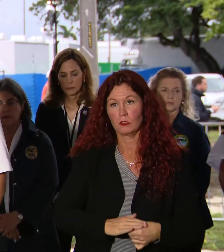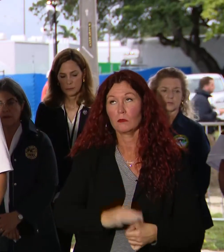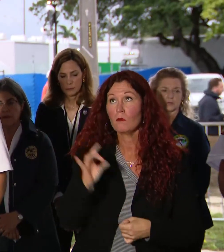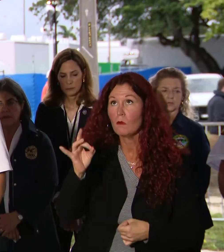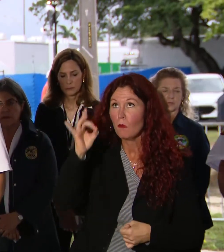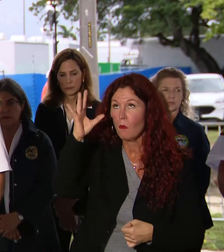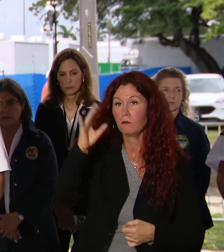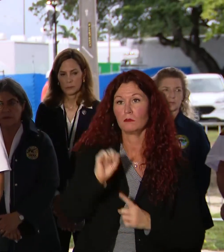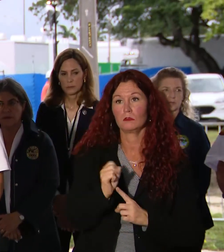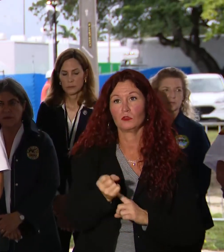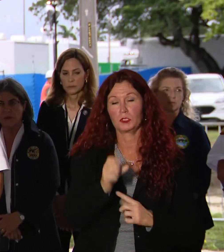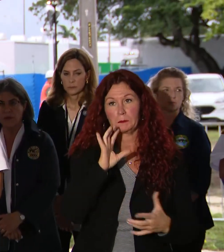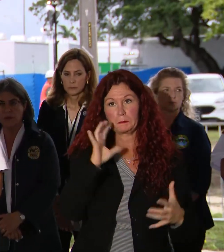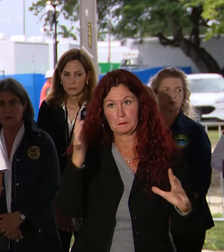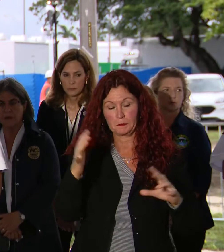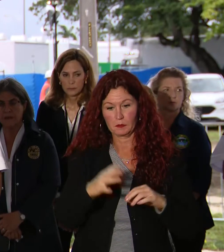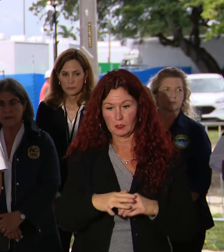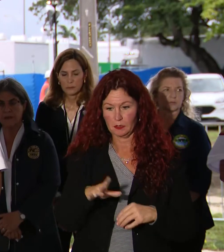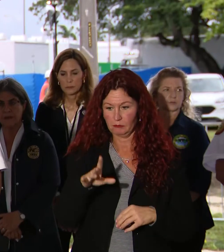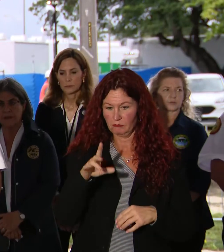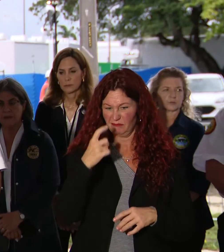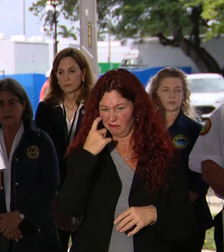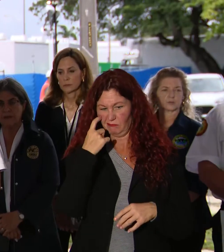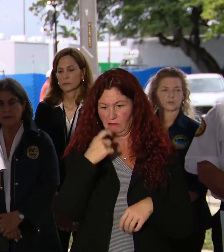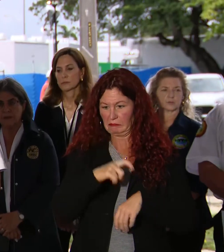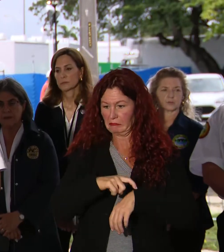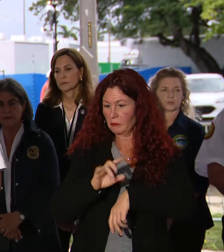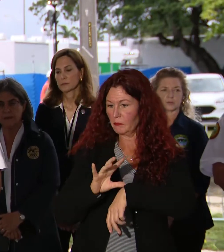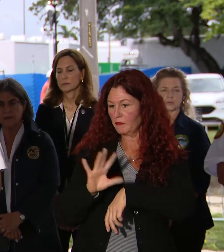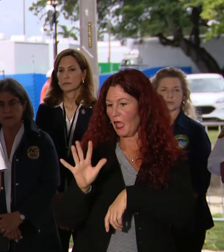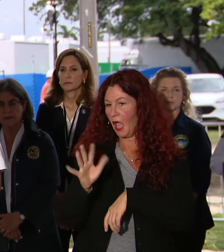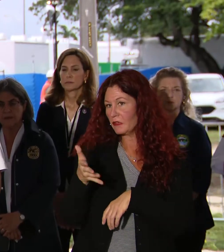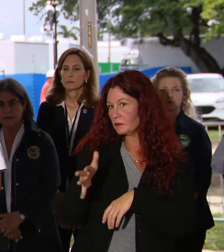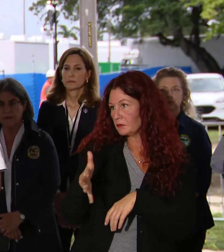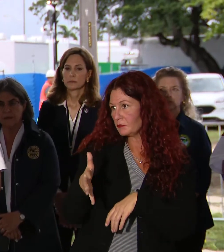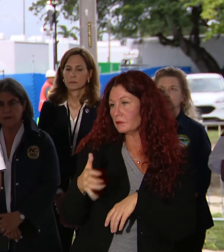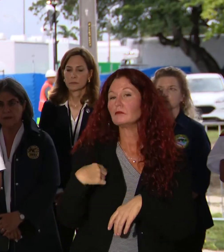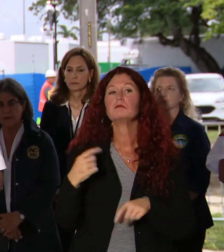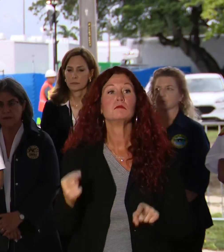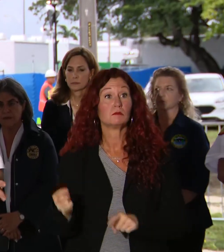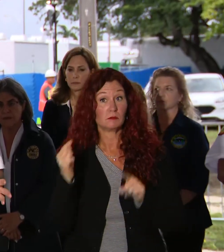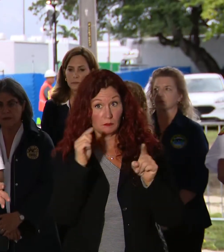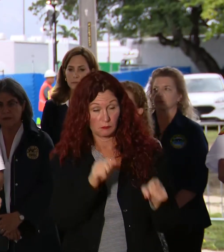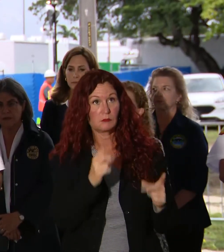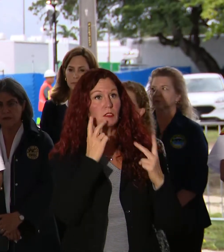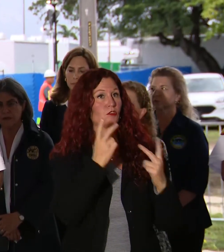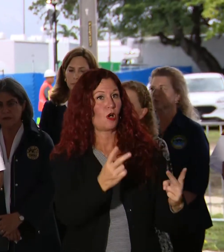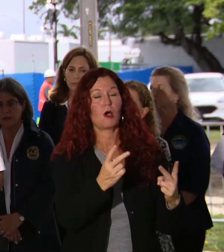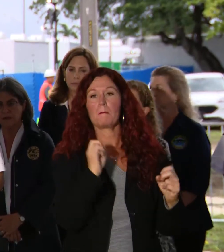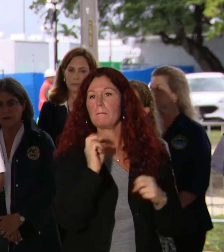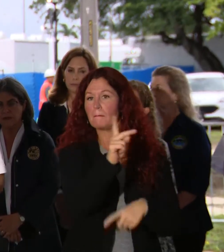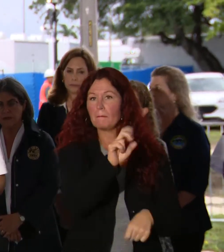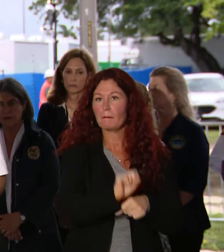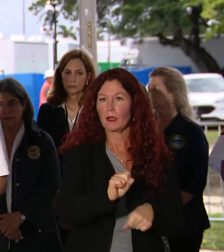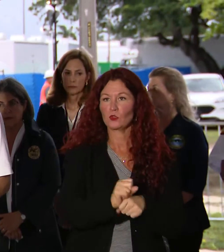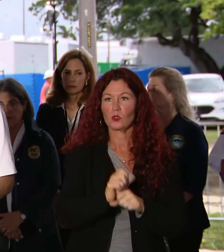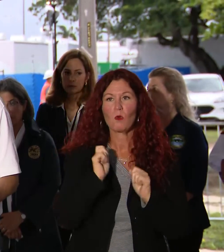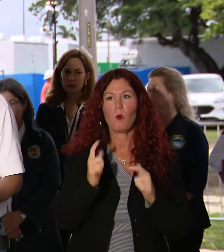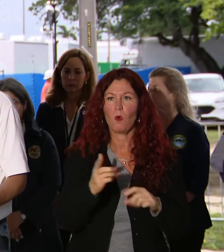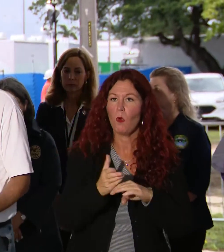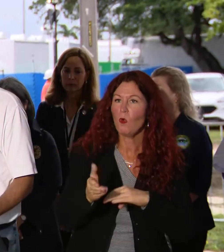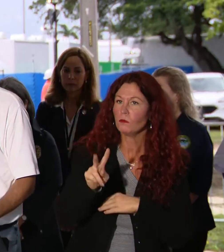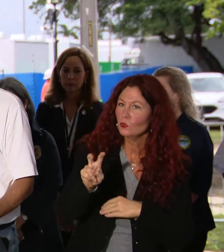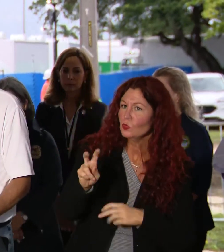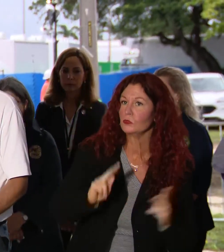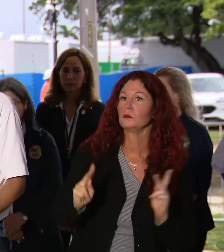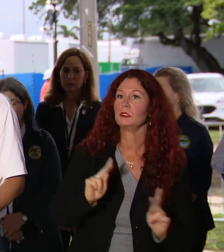there probably at 5 o'clock, and I observed almost full strength to what I'm normally accustomed